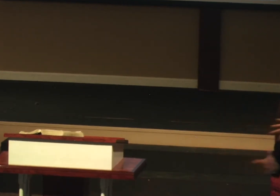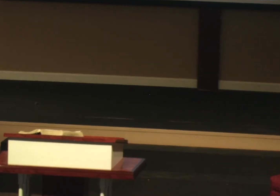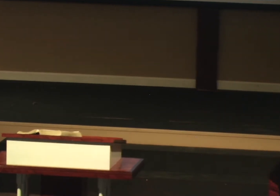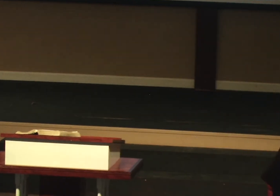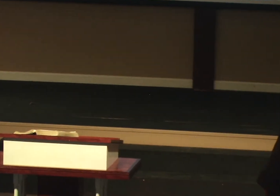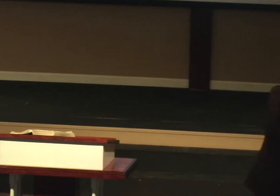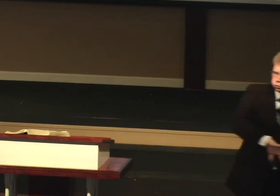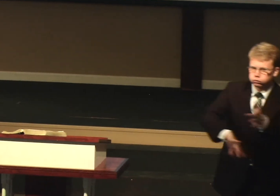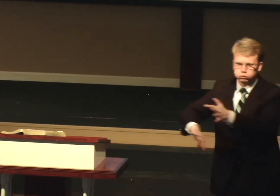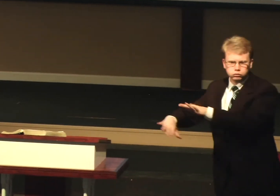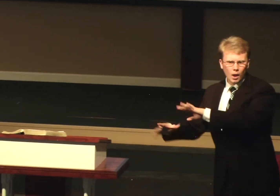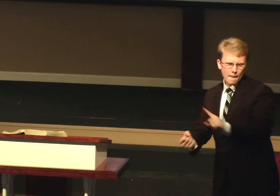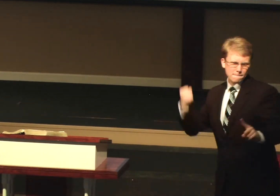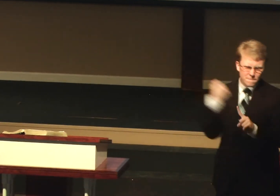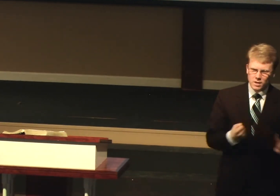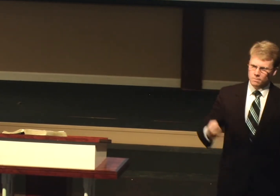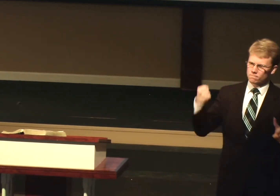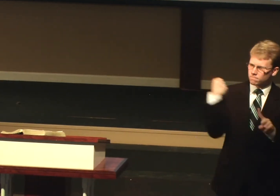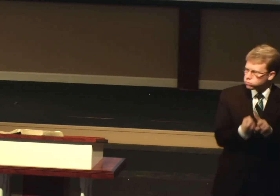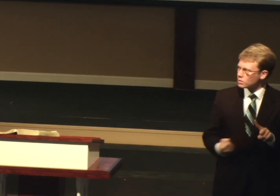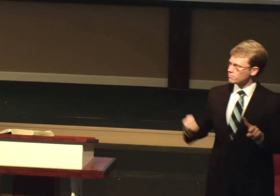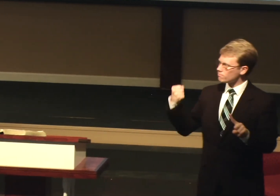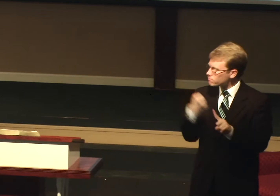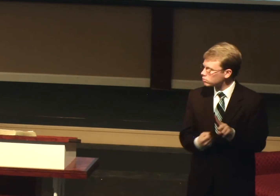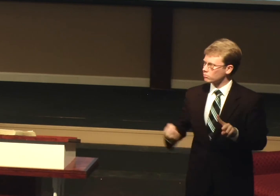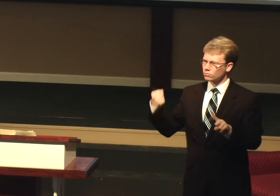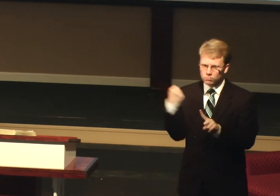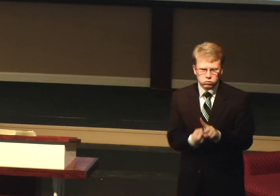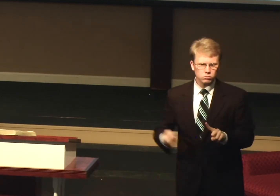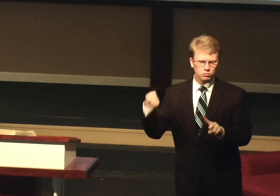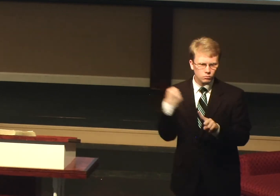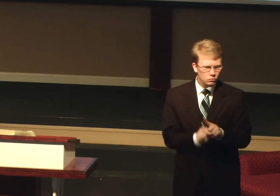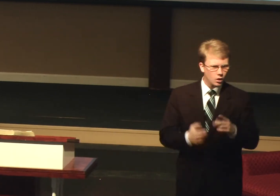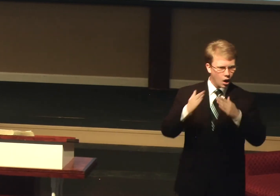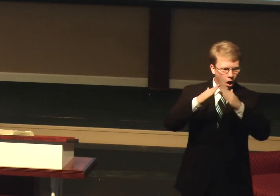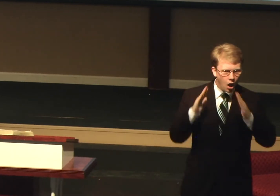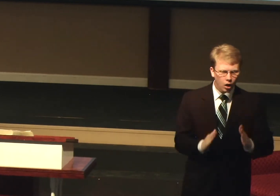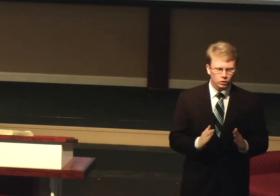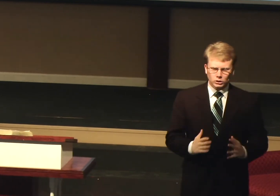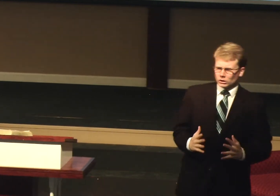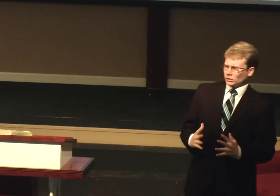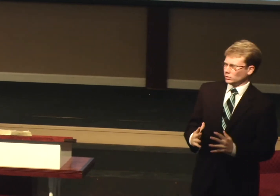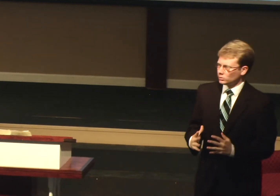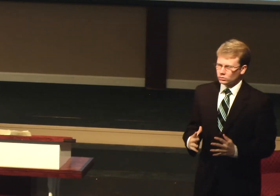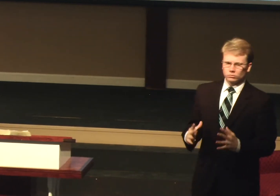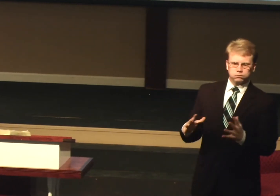I mean, have you ever seen a flood come through? And it says the wind blew and beat upon that house.